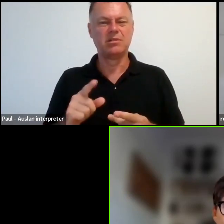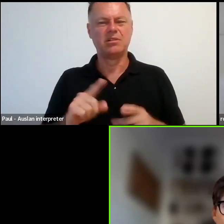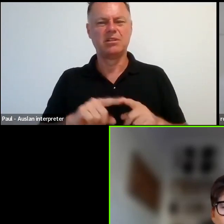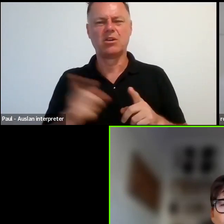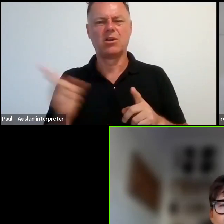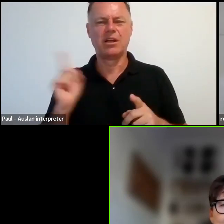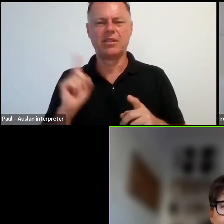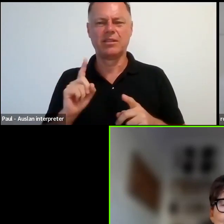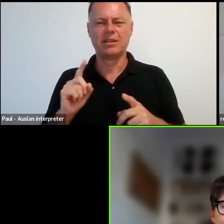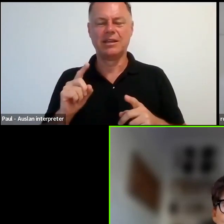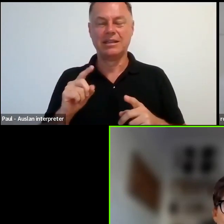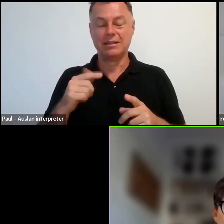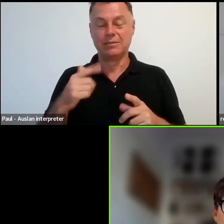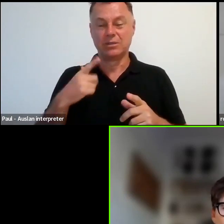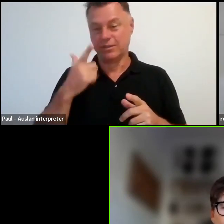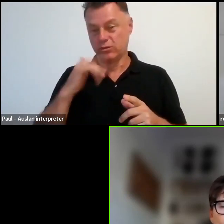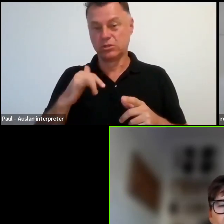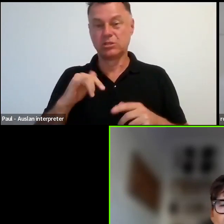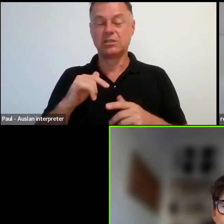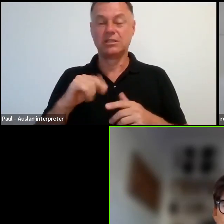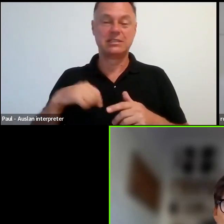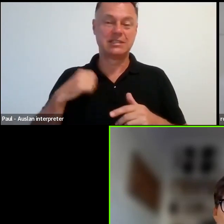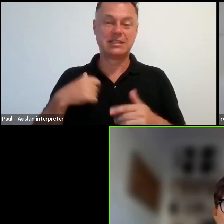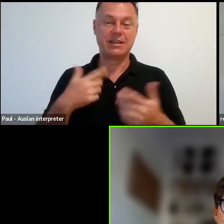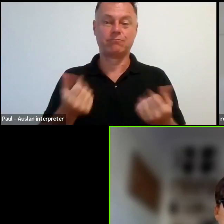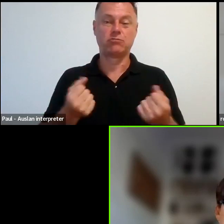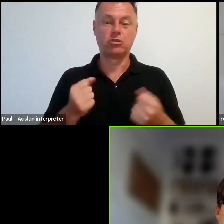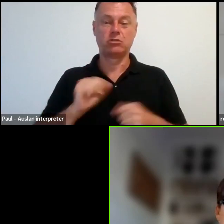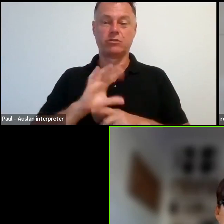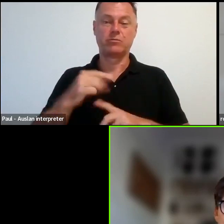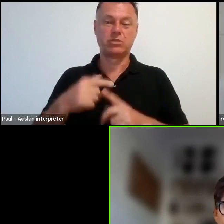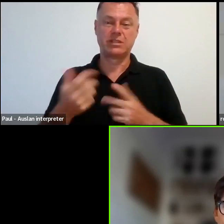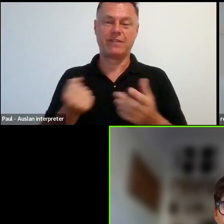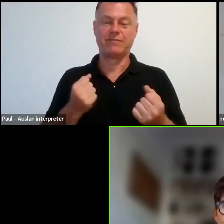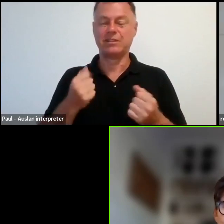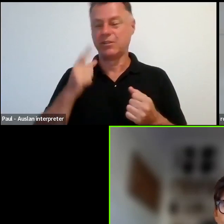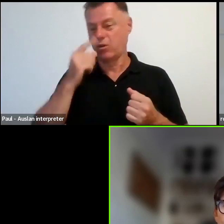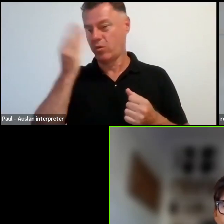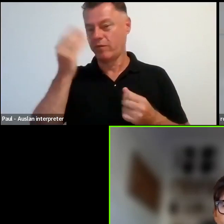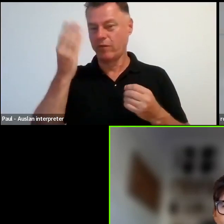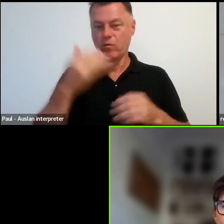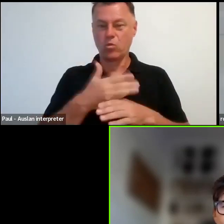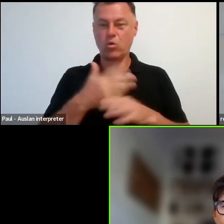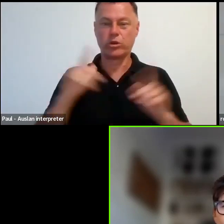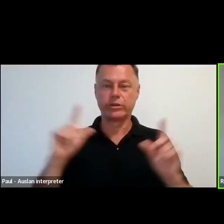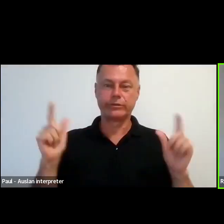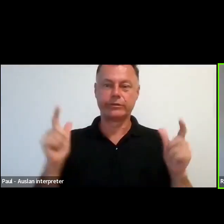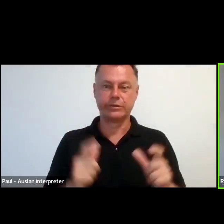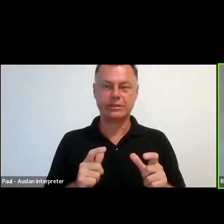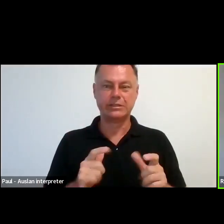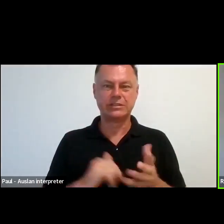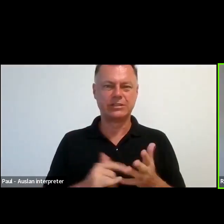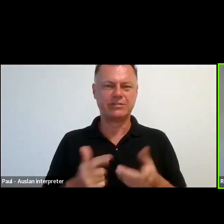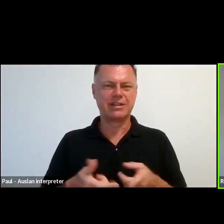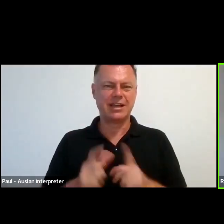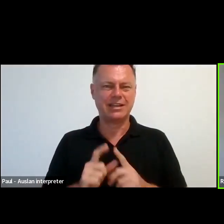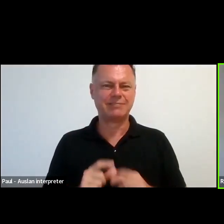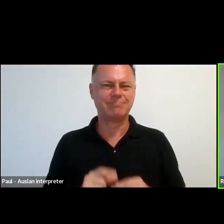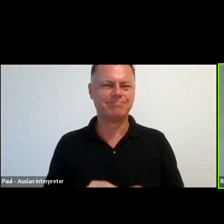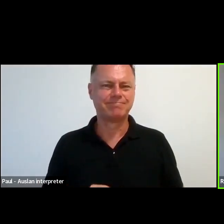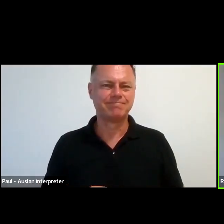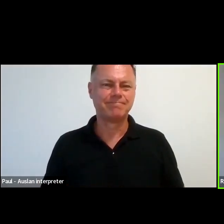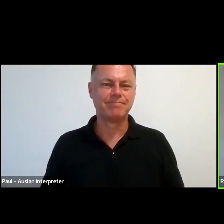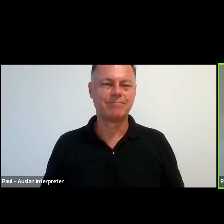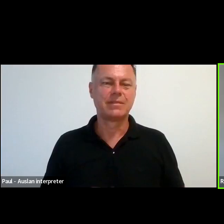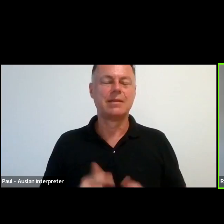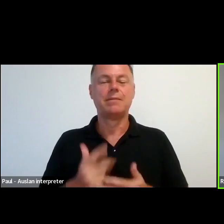fewer staff, because indeed our staff have become exposed, infected, and sometimes our household contacts also. So there's many,